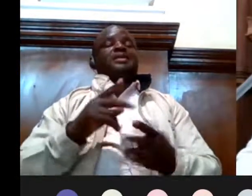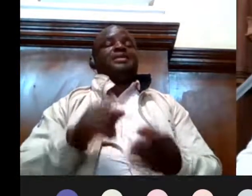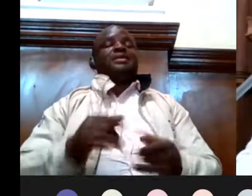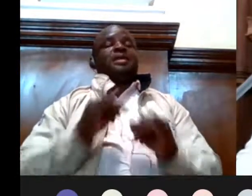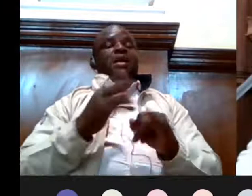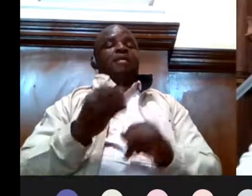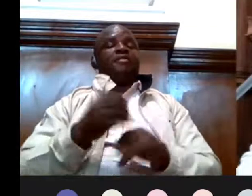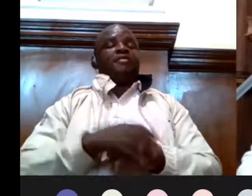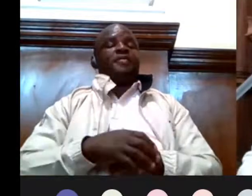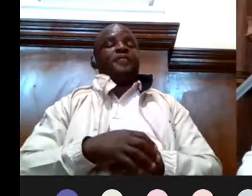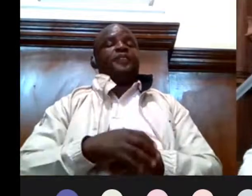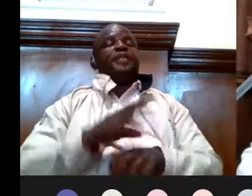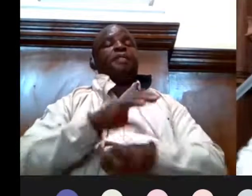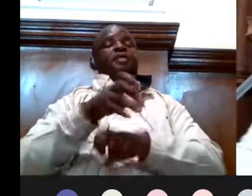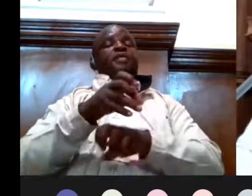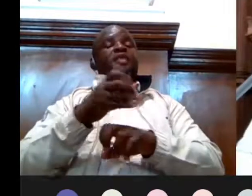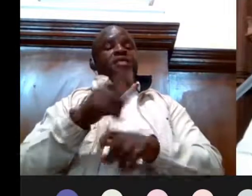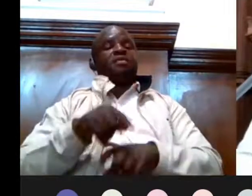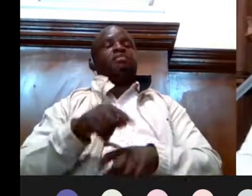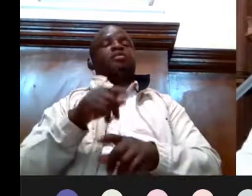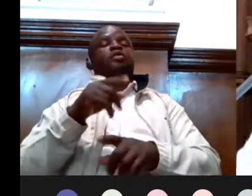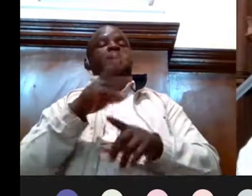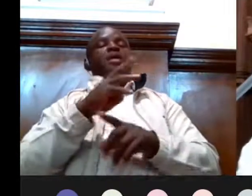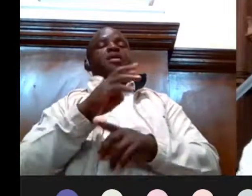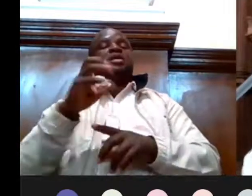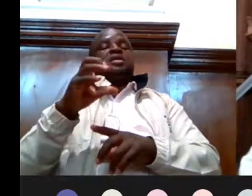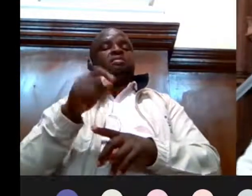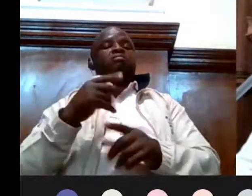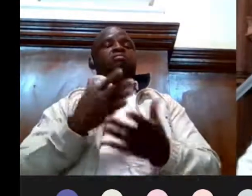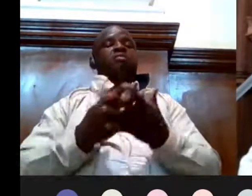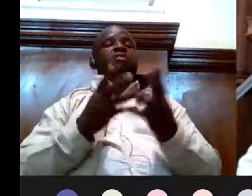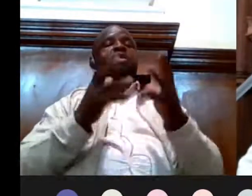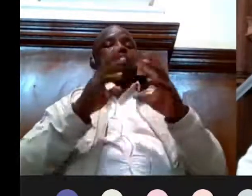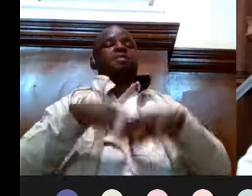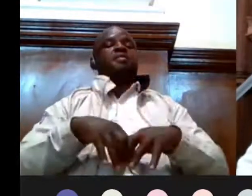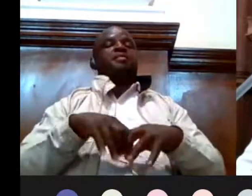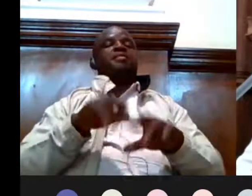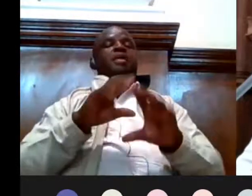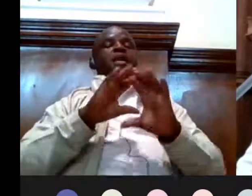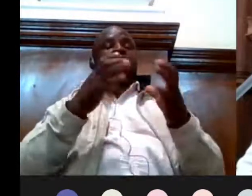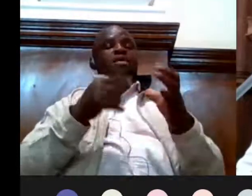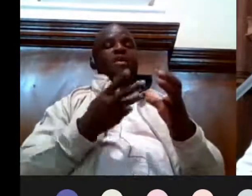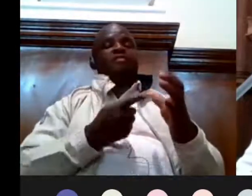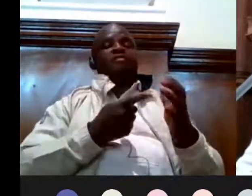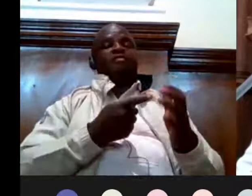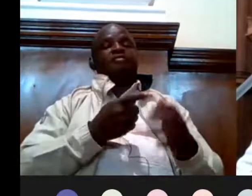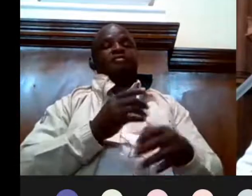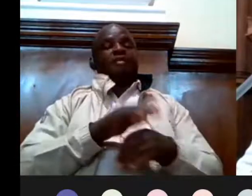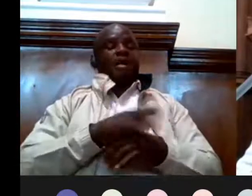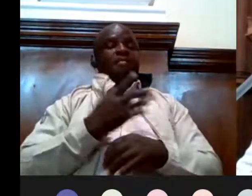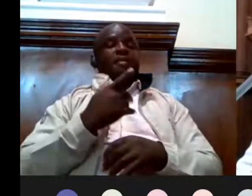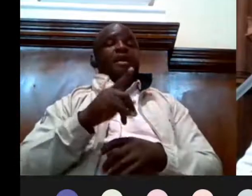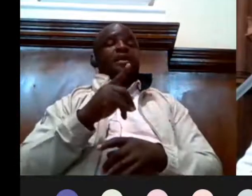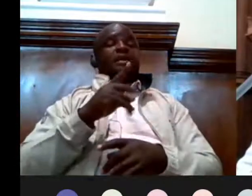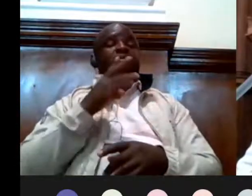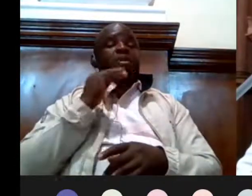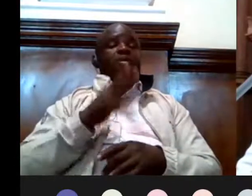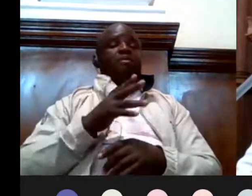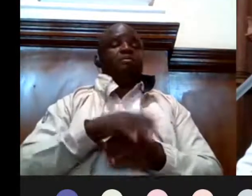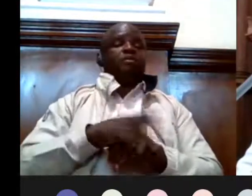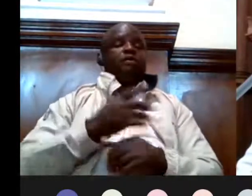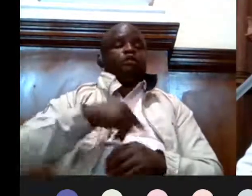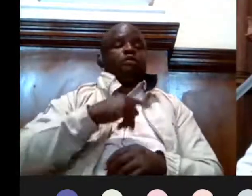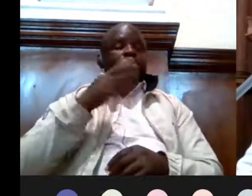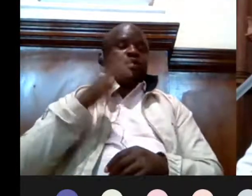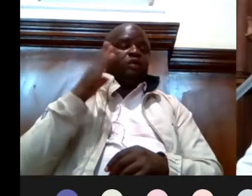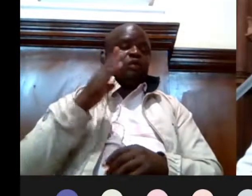dire. The provincial executive even has the power to dissolve a council. But Speaker, we